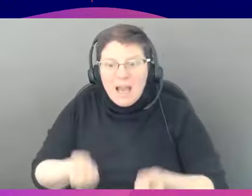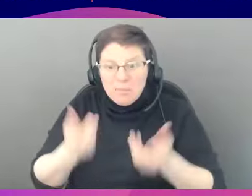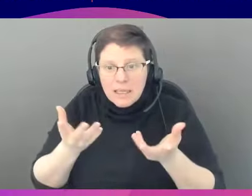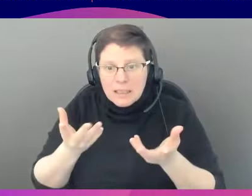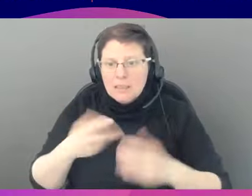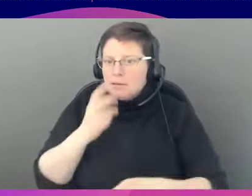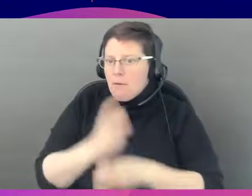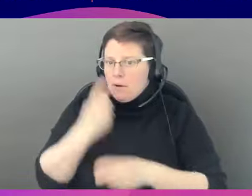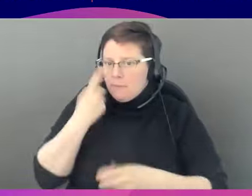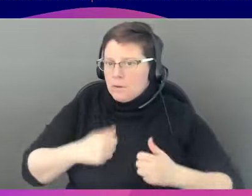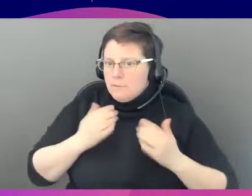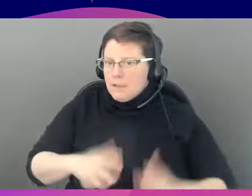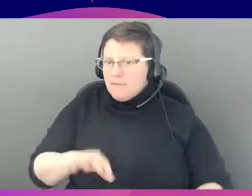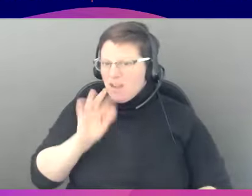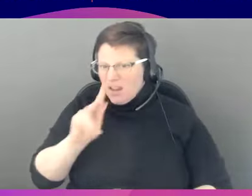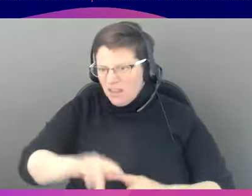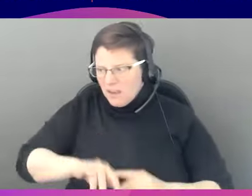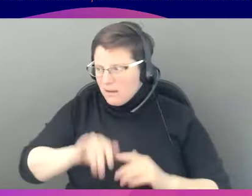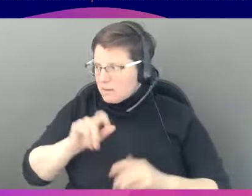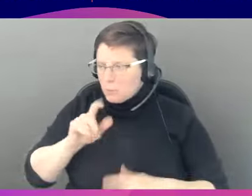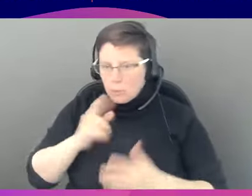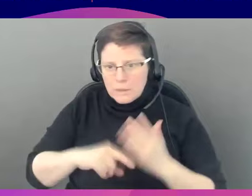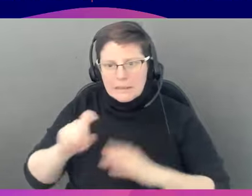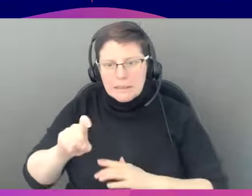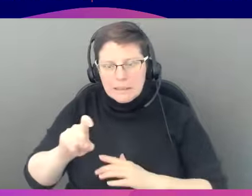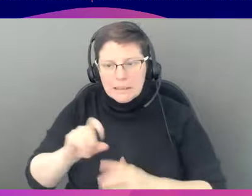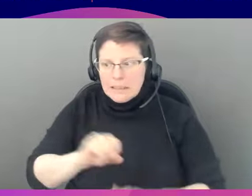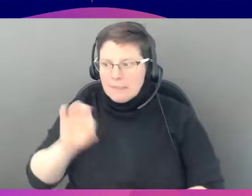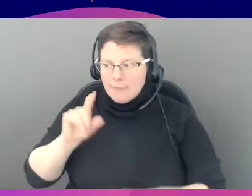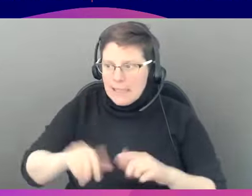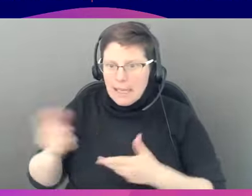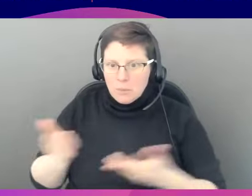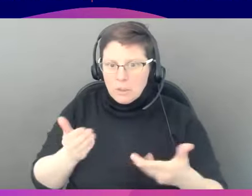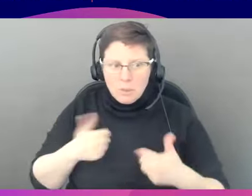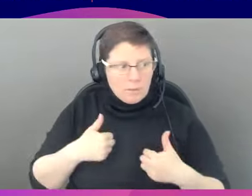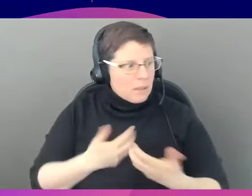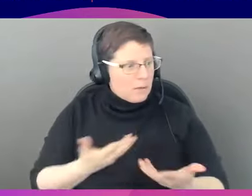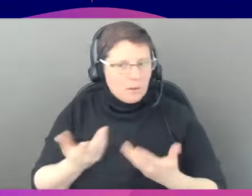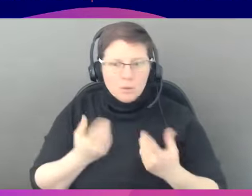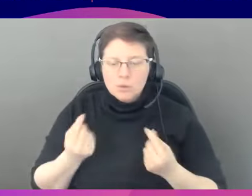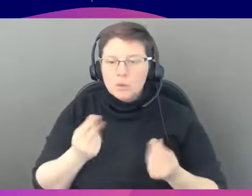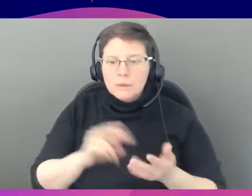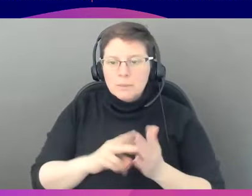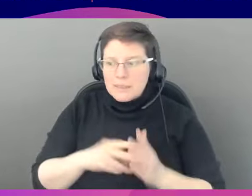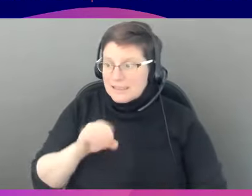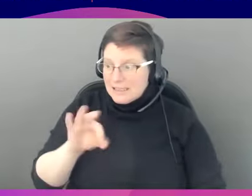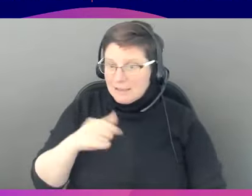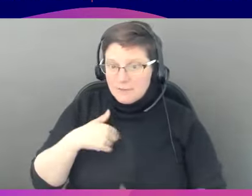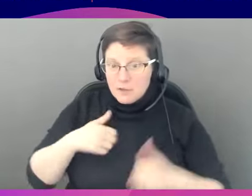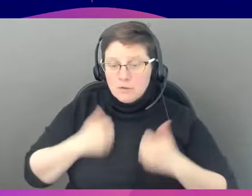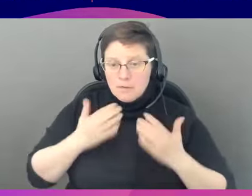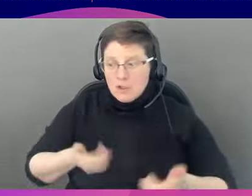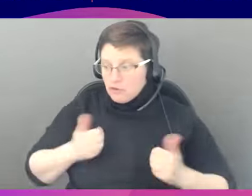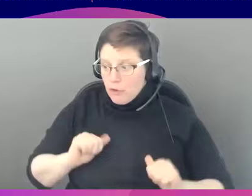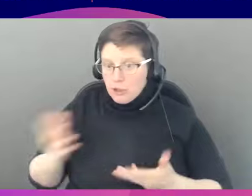it's not going to be themselves and if they're not able to bring those animals with them. And then that leads to, if survivors do attempt to bring these animals